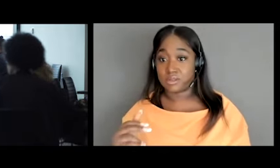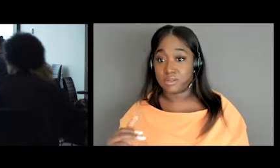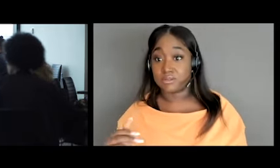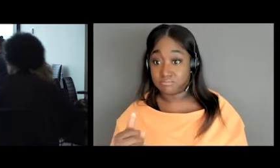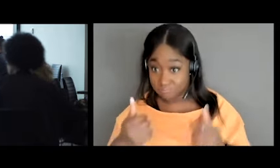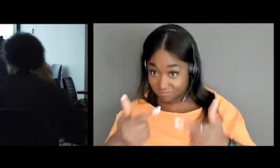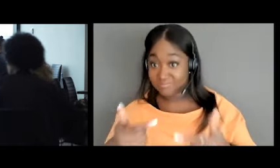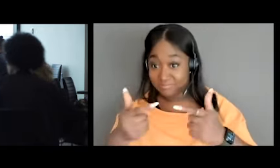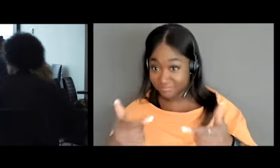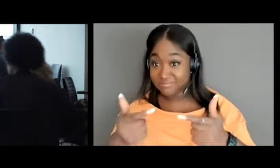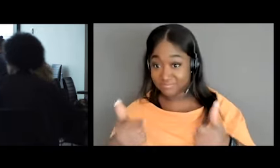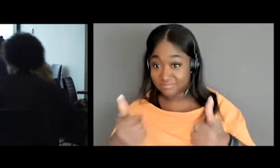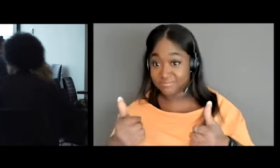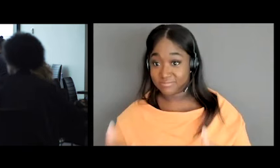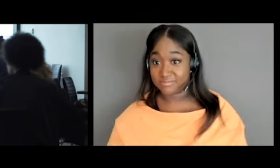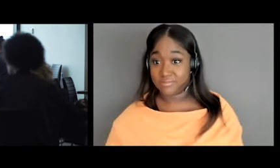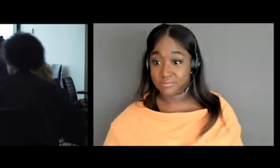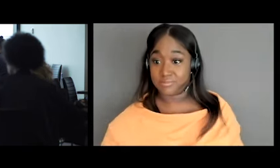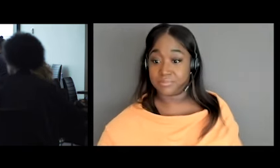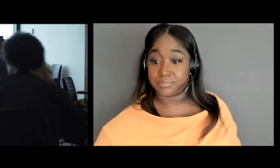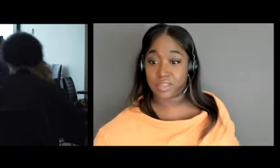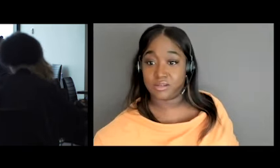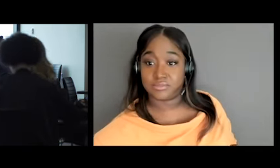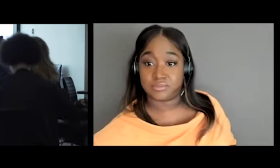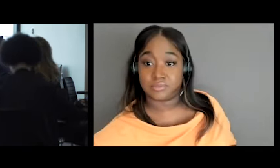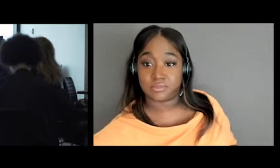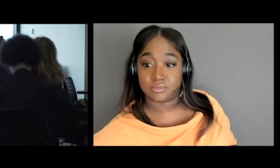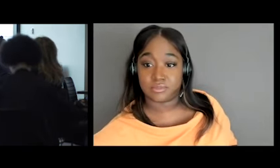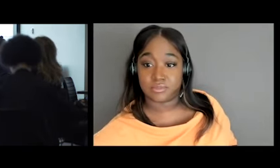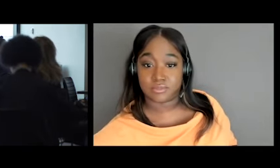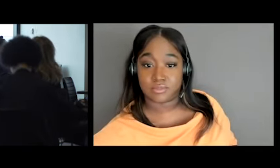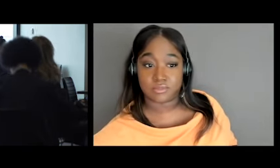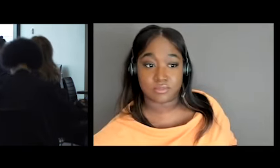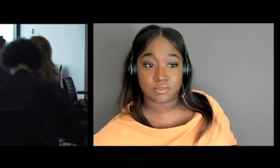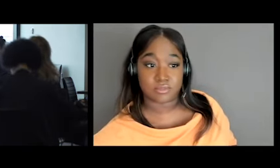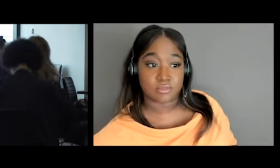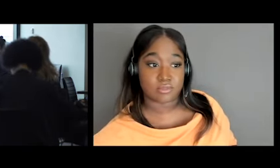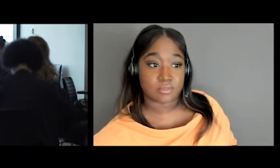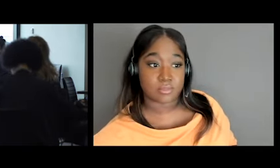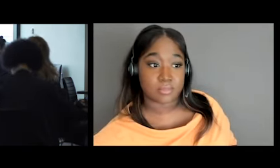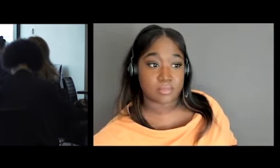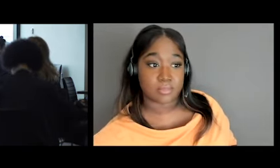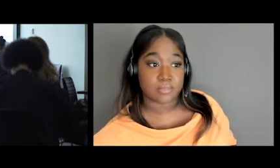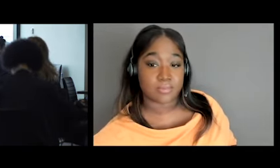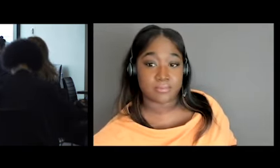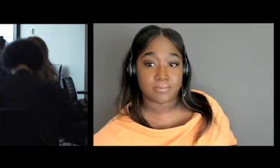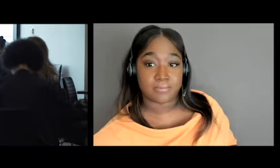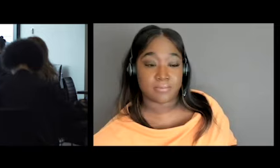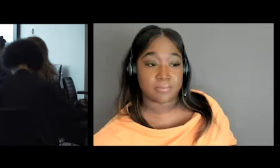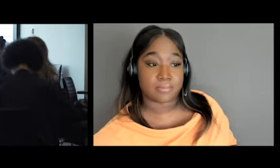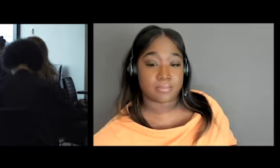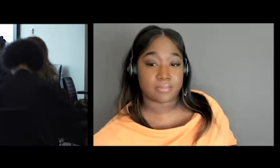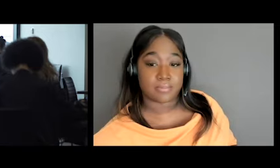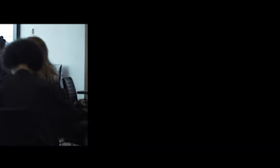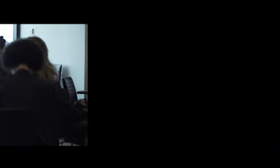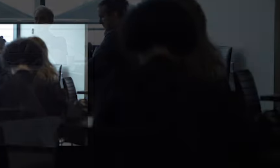if that was possible, right? Something like that. Taken more, and I guess I say this from a particular vantage point that I have, which is working at small transit